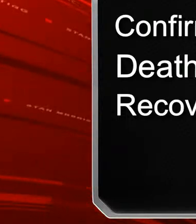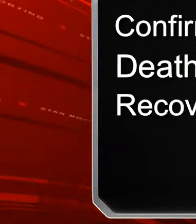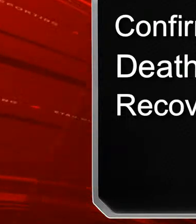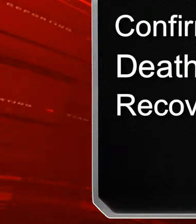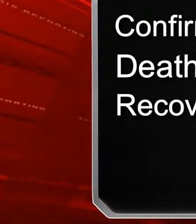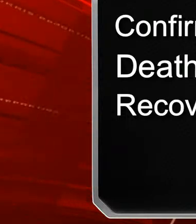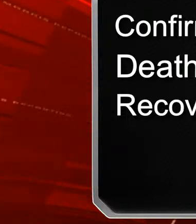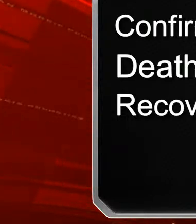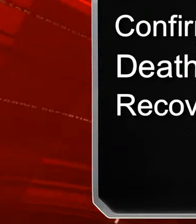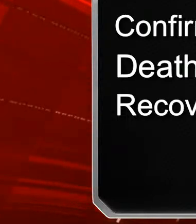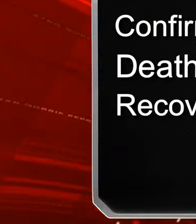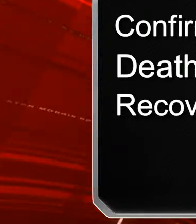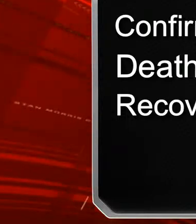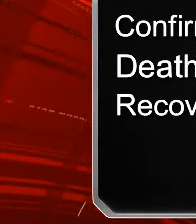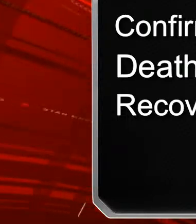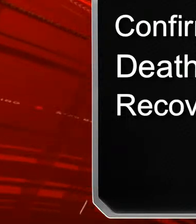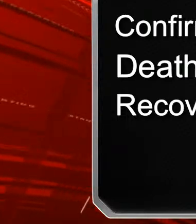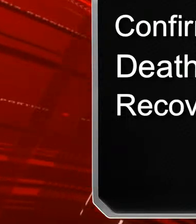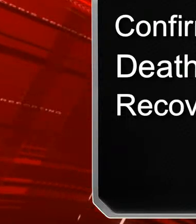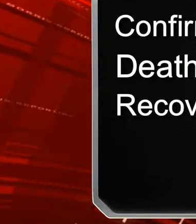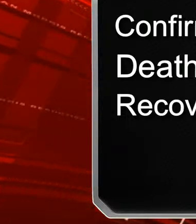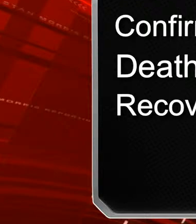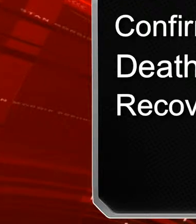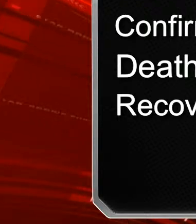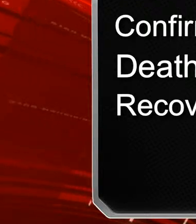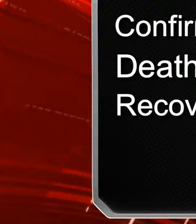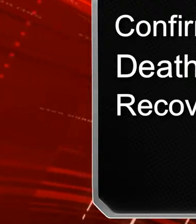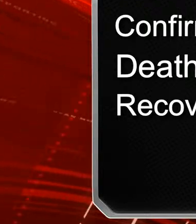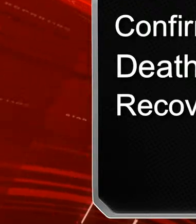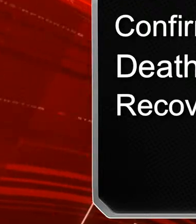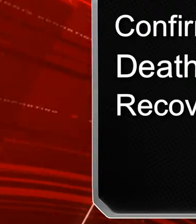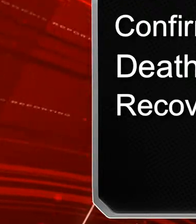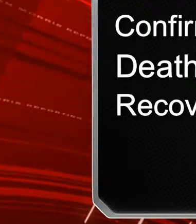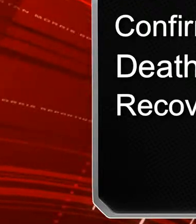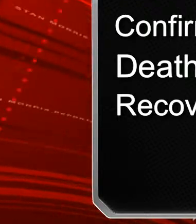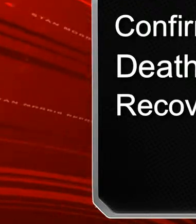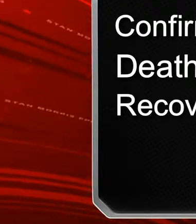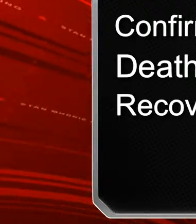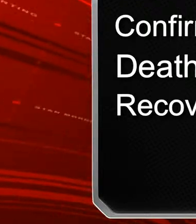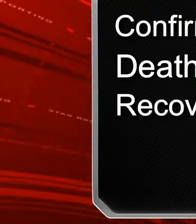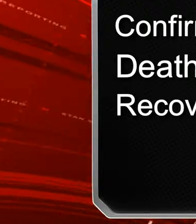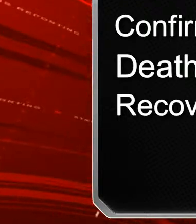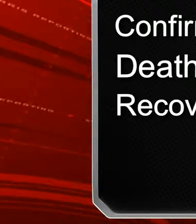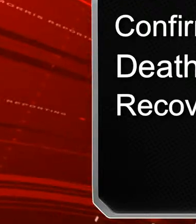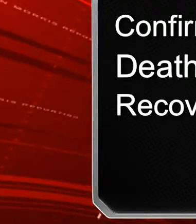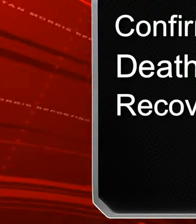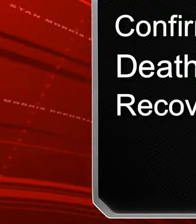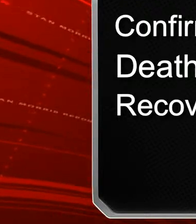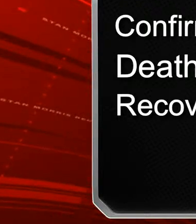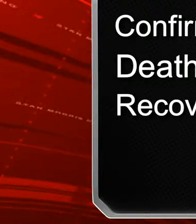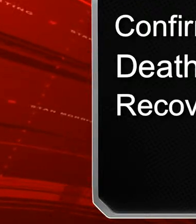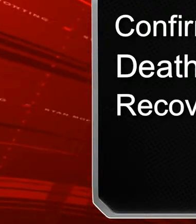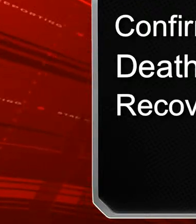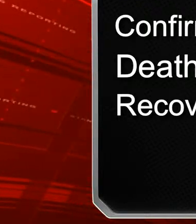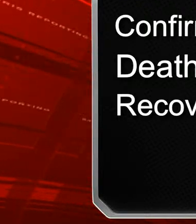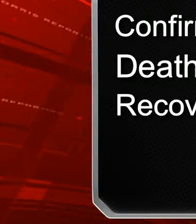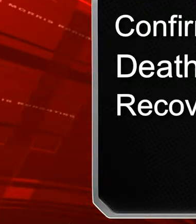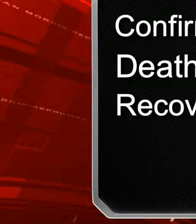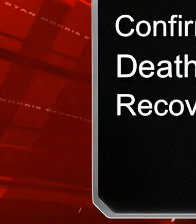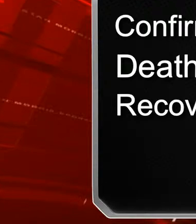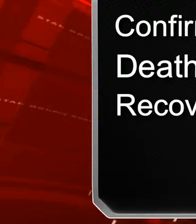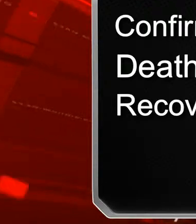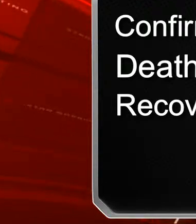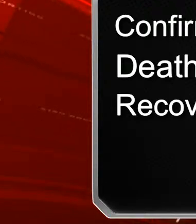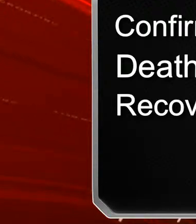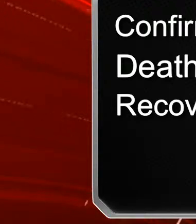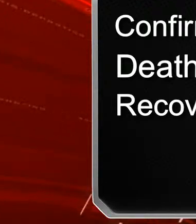testing. We'll see if that takes place at some point. The Arkansas governor is going to be joining us, as I mentioned, in just a couple of seconds.